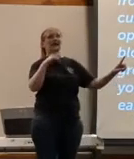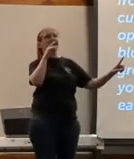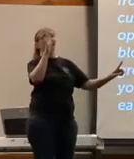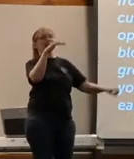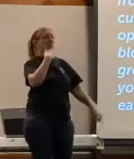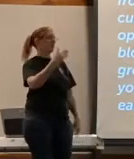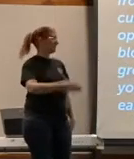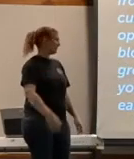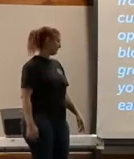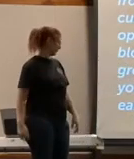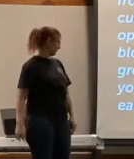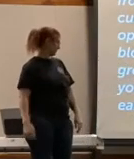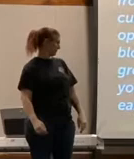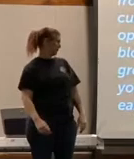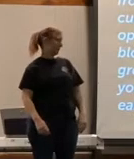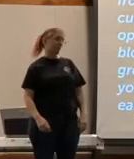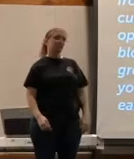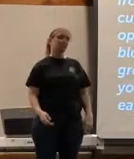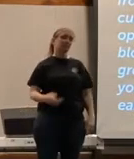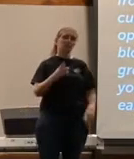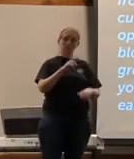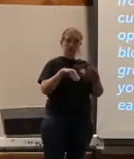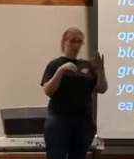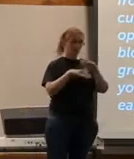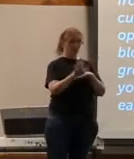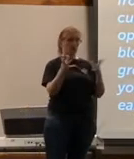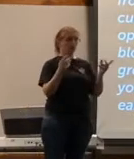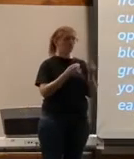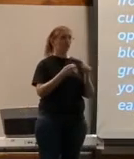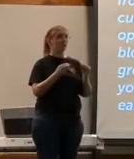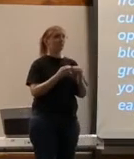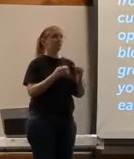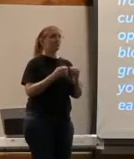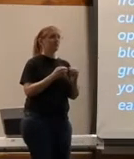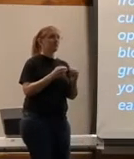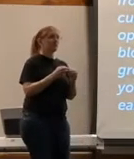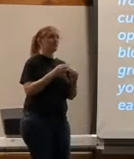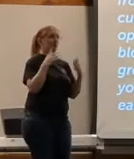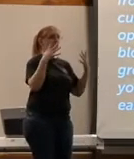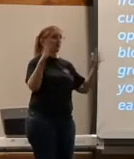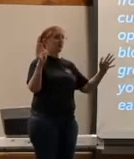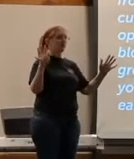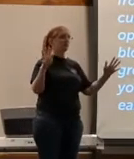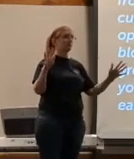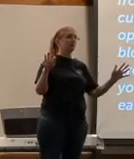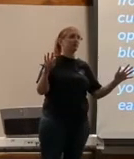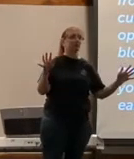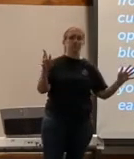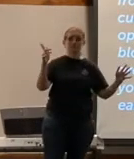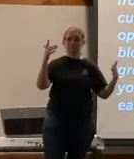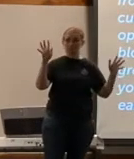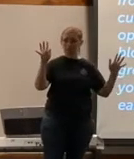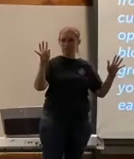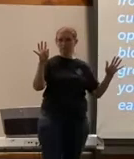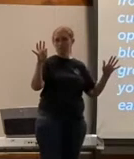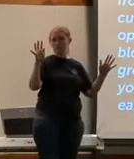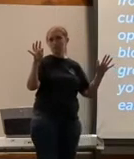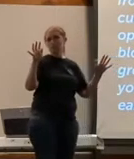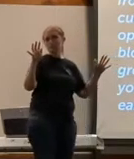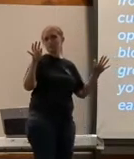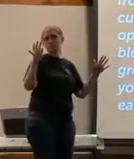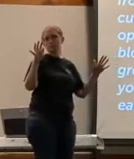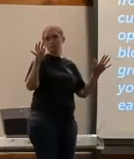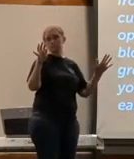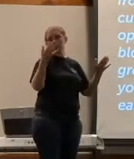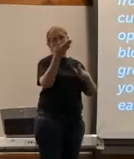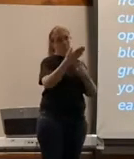good. God says, you can't come in here anymore. It's over. It's done. It's